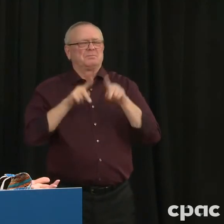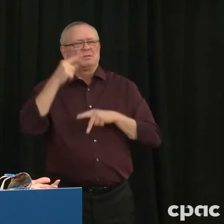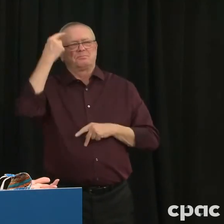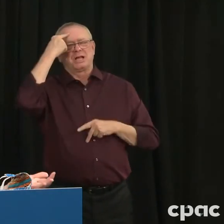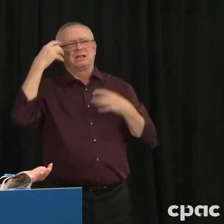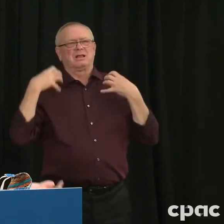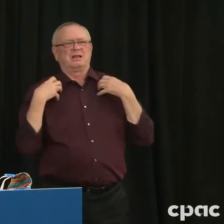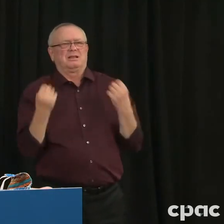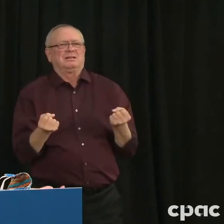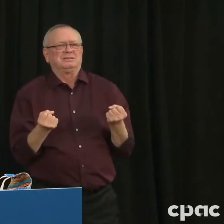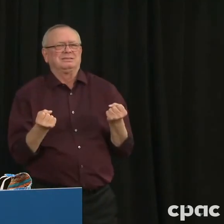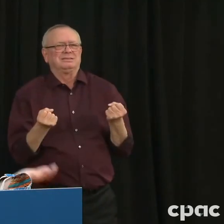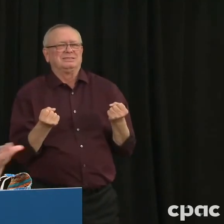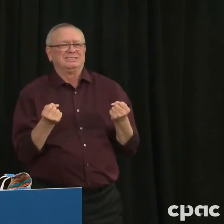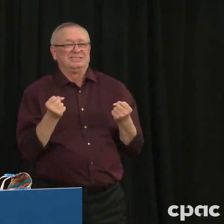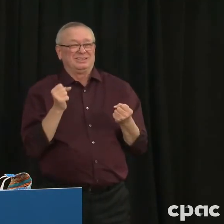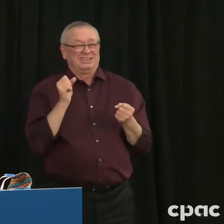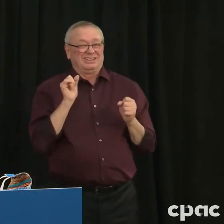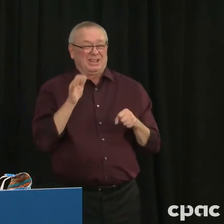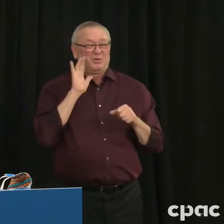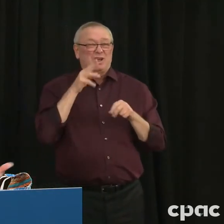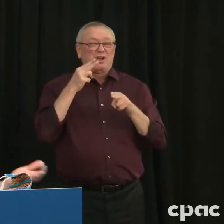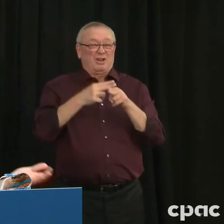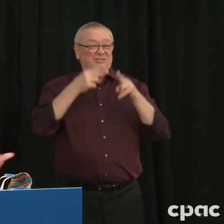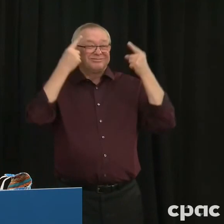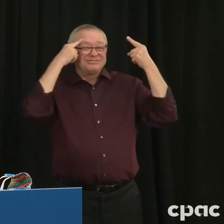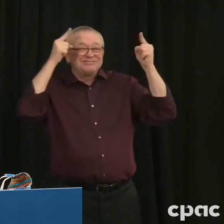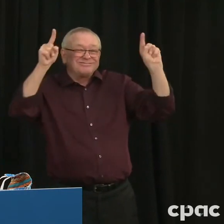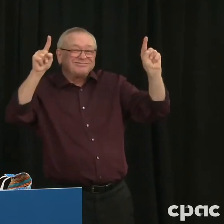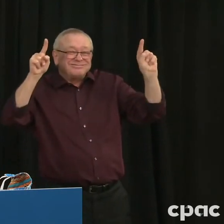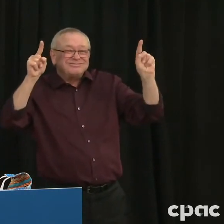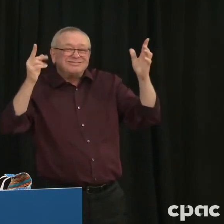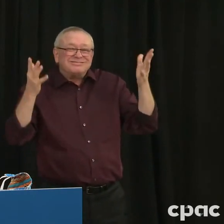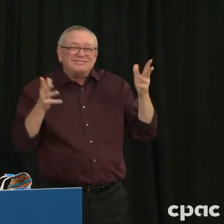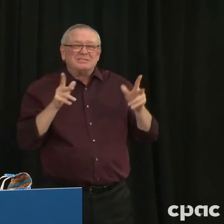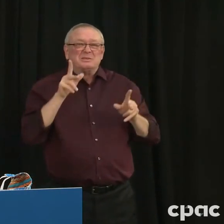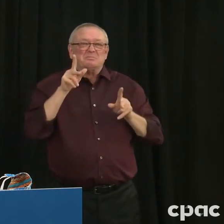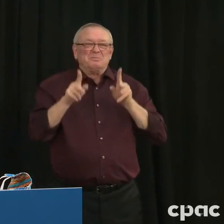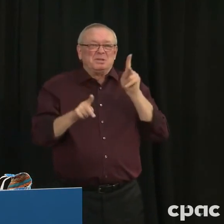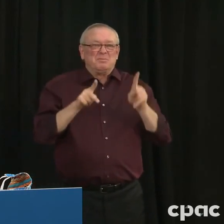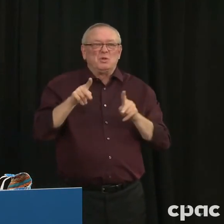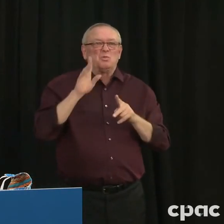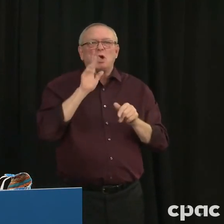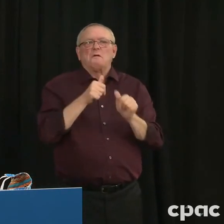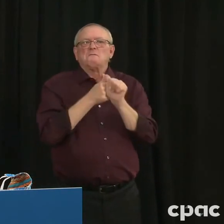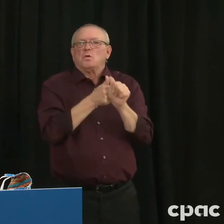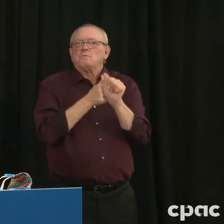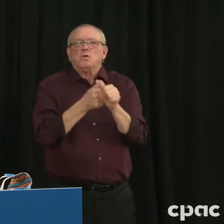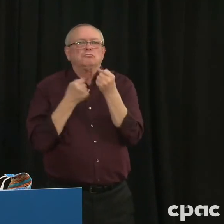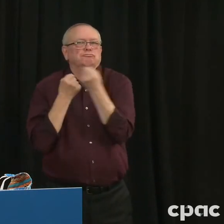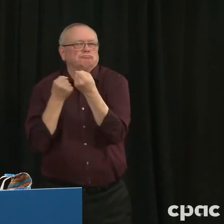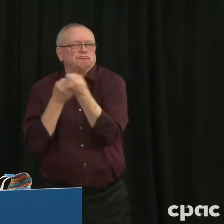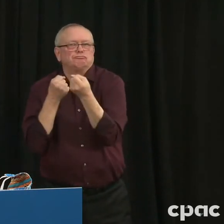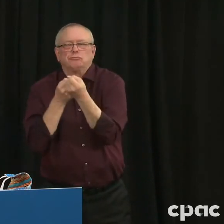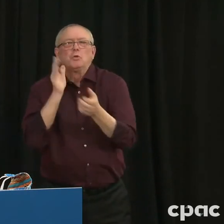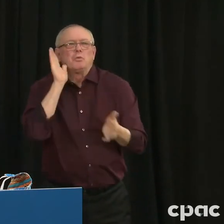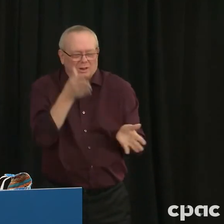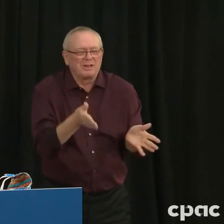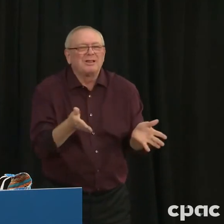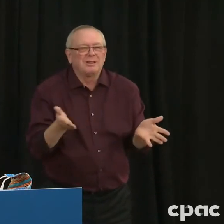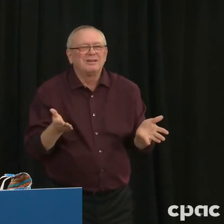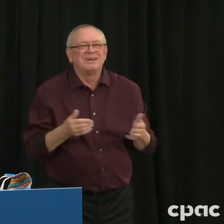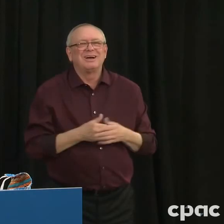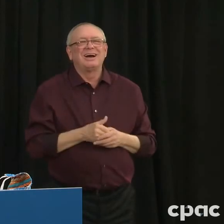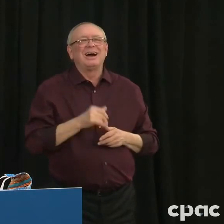have actually succeeded in having Albertans come alongside us and accept those measures. It is a delicate balance, and we do need to make sure